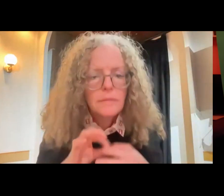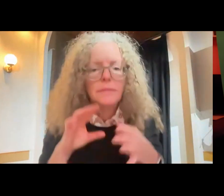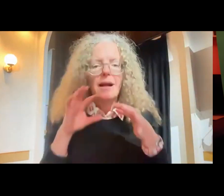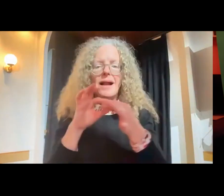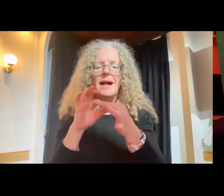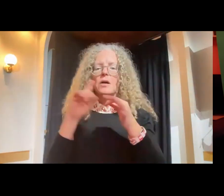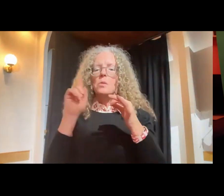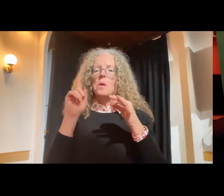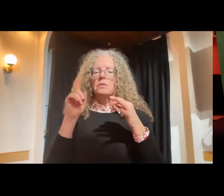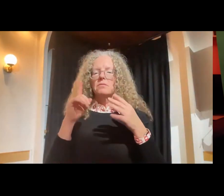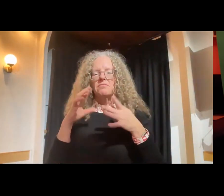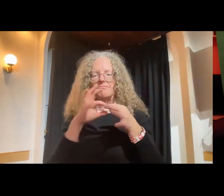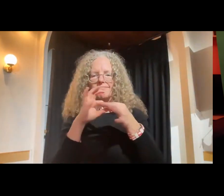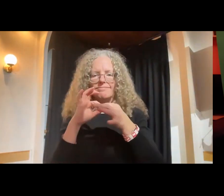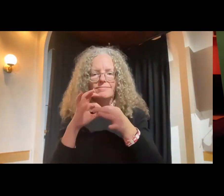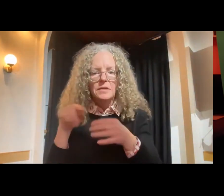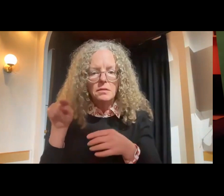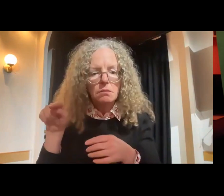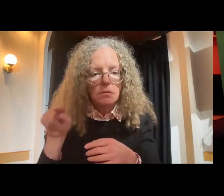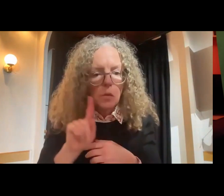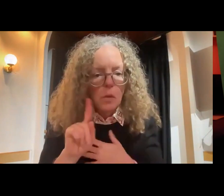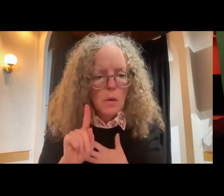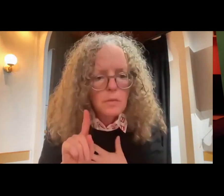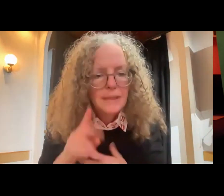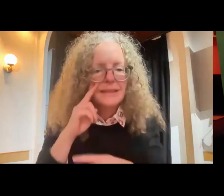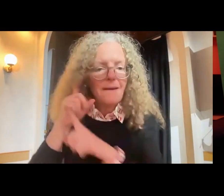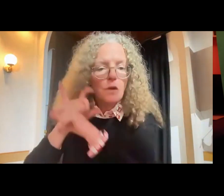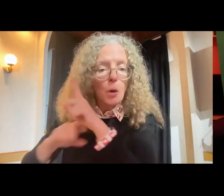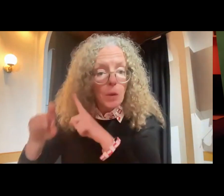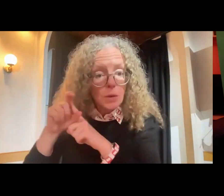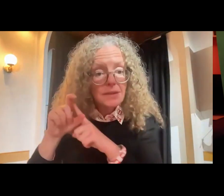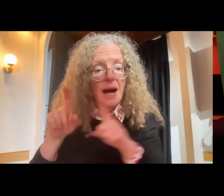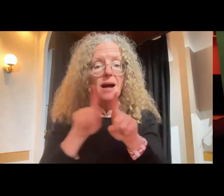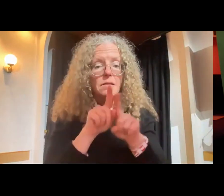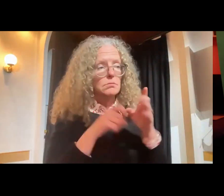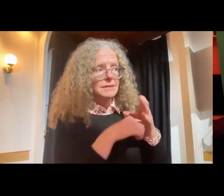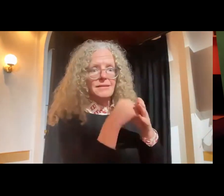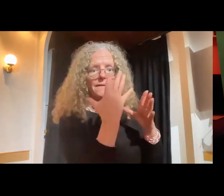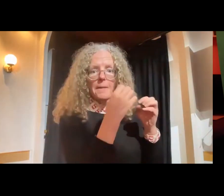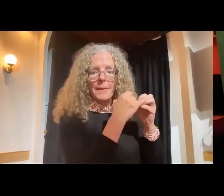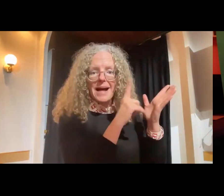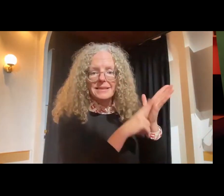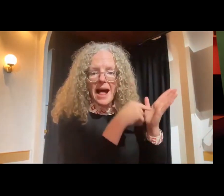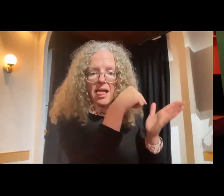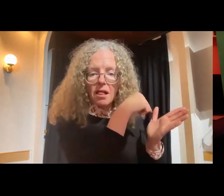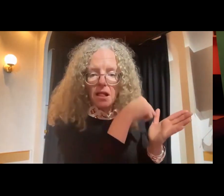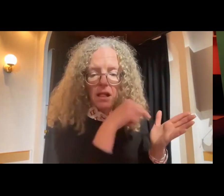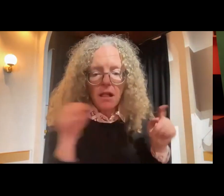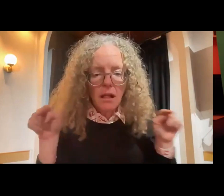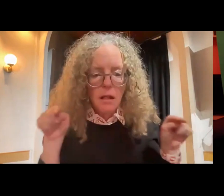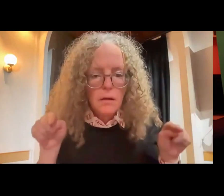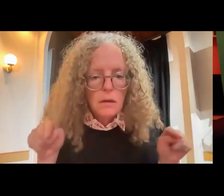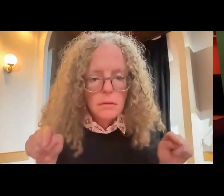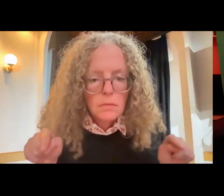So the first question is, have you seen any progress in relation to the interaction between the deaf